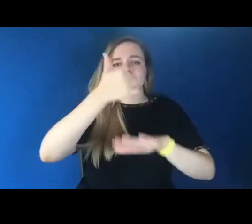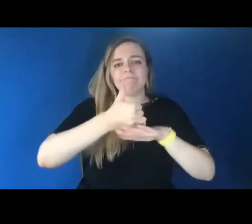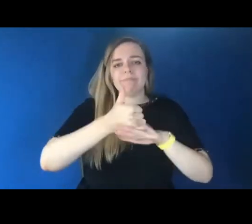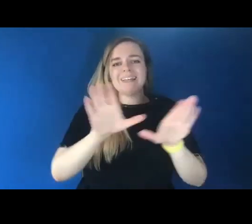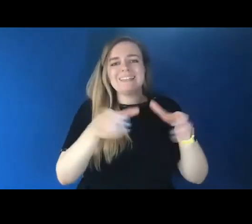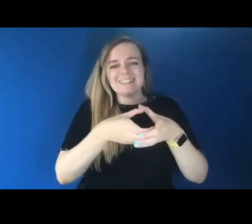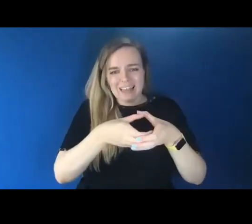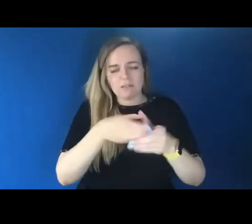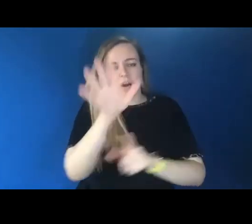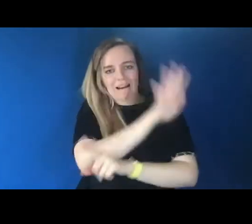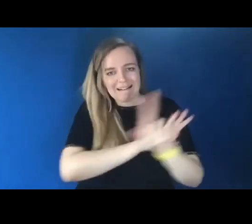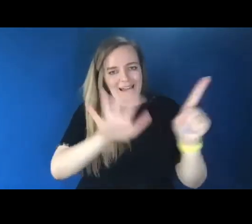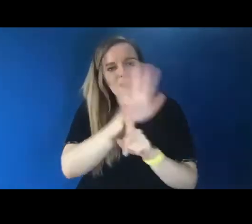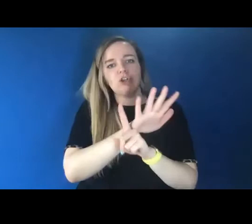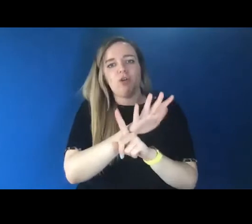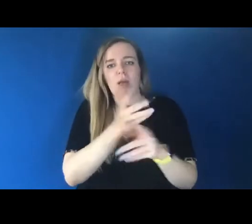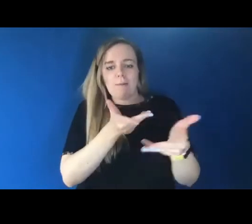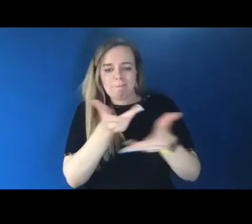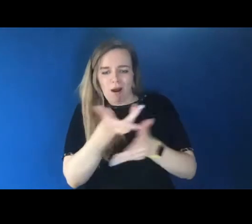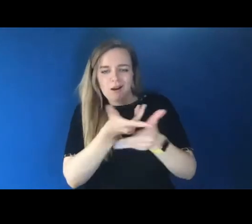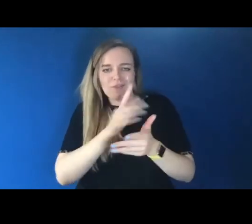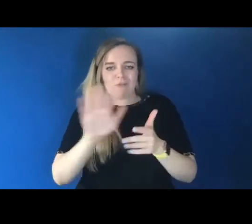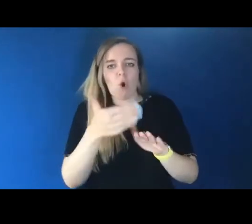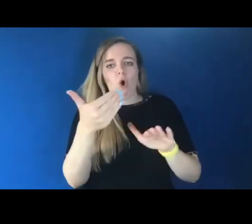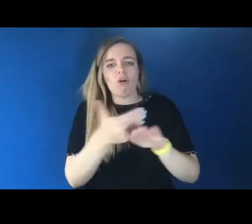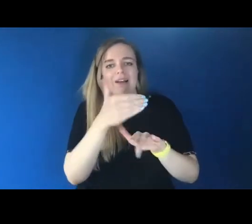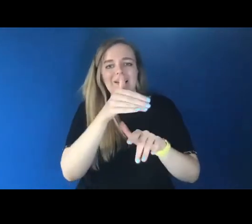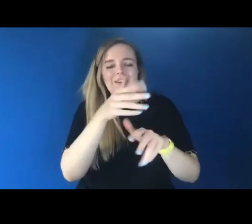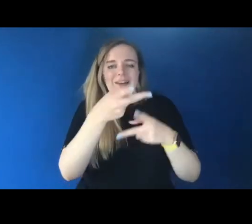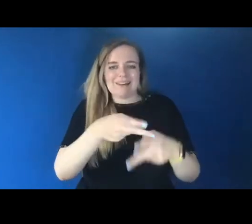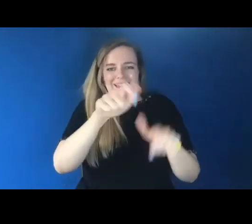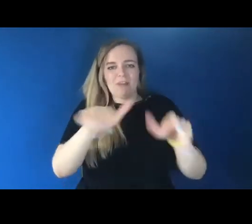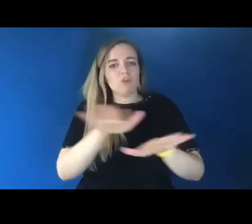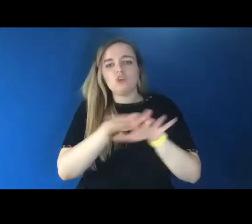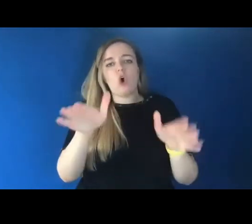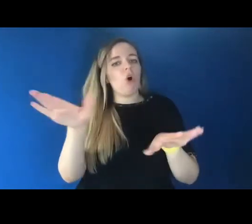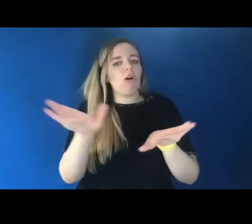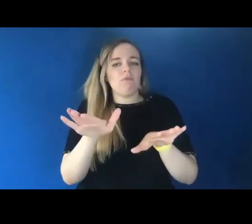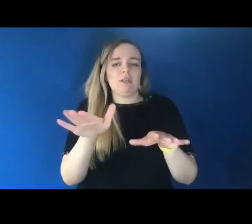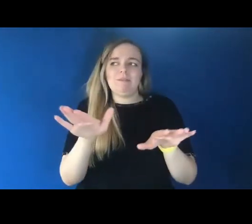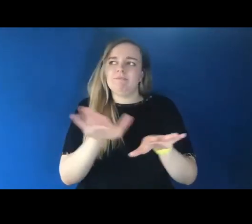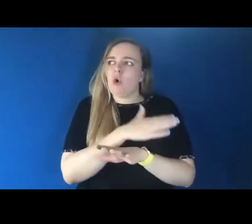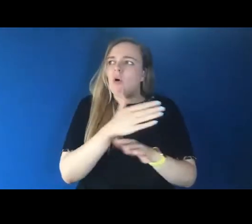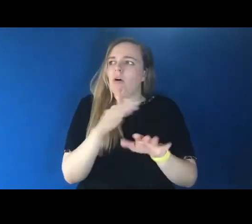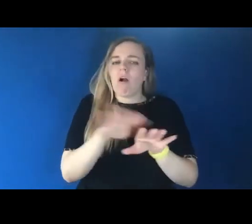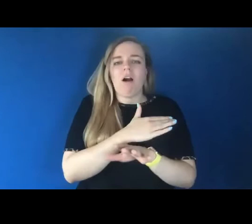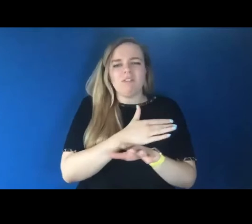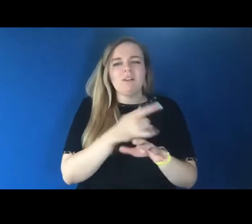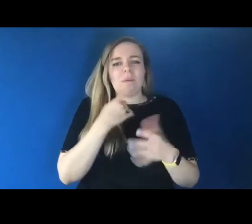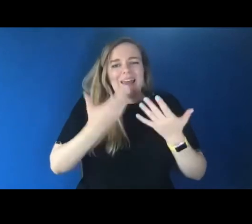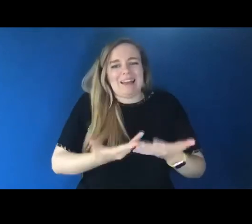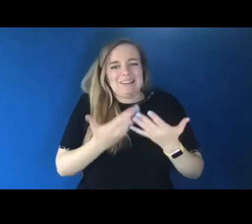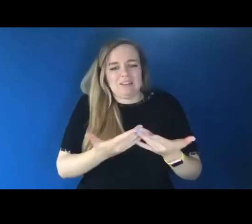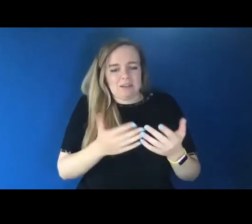sectoral and national bargaining for all carers not covered by existing and agreed bargaining processes to